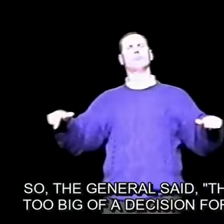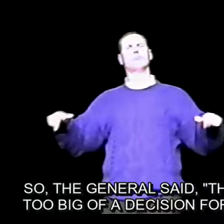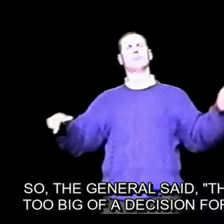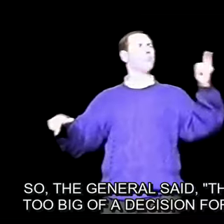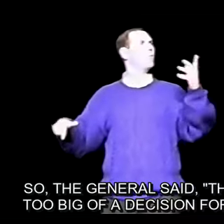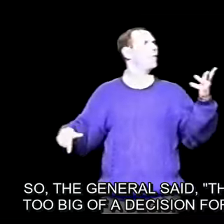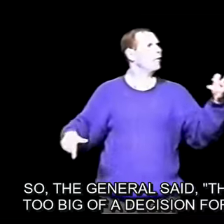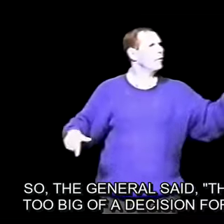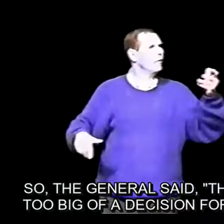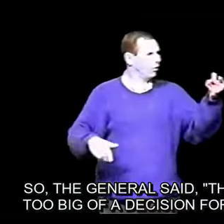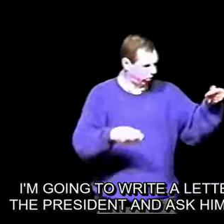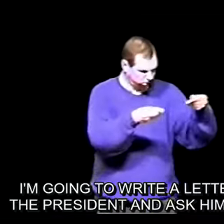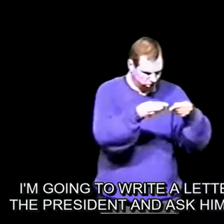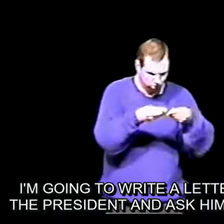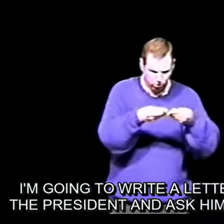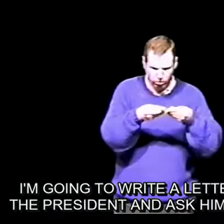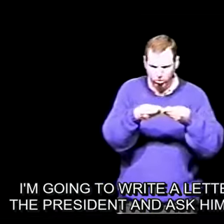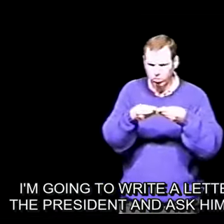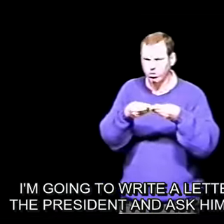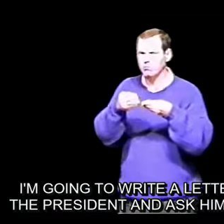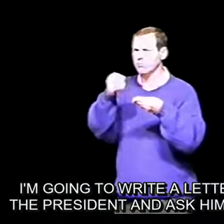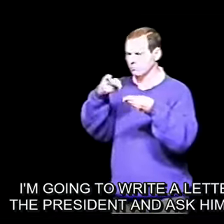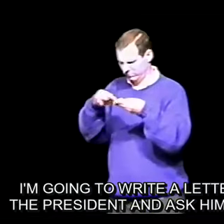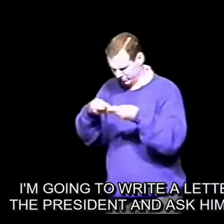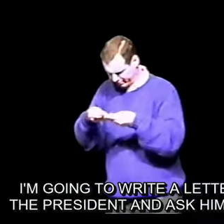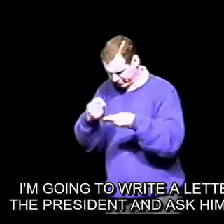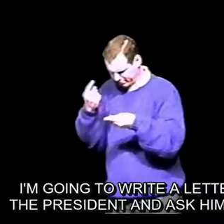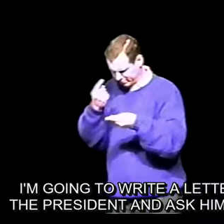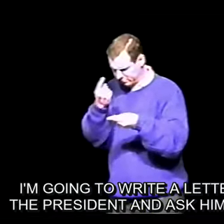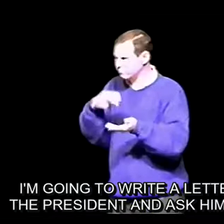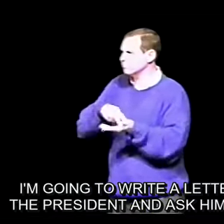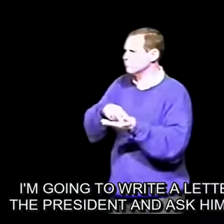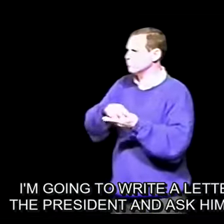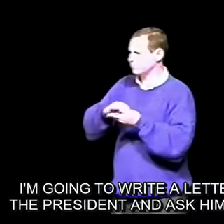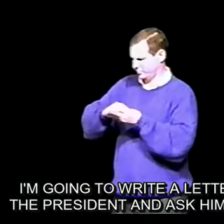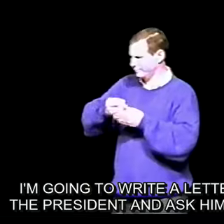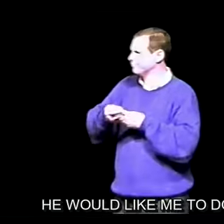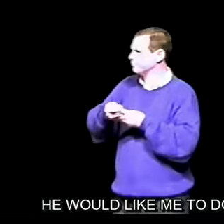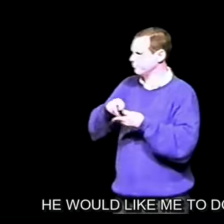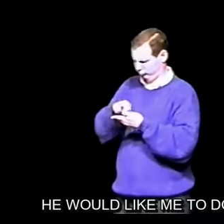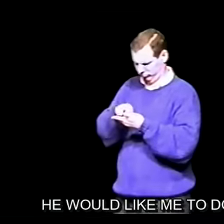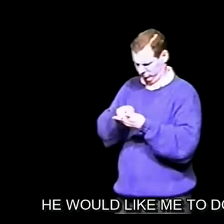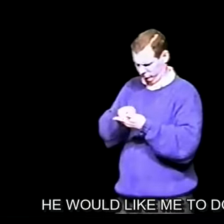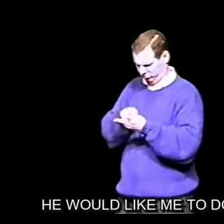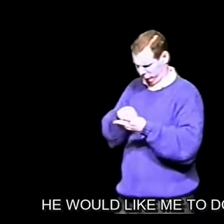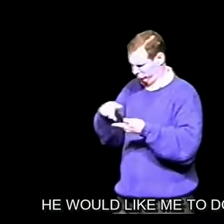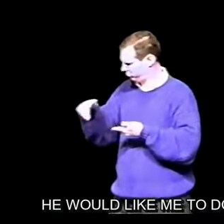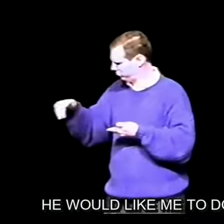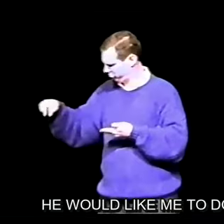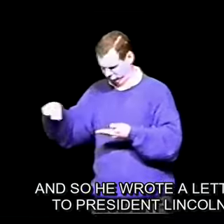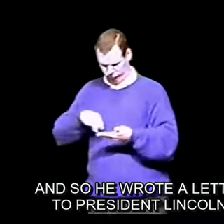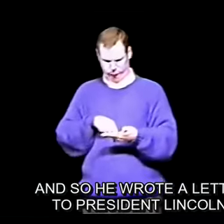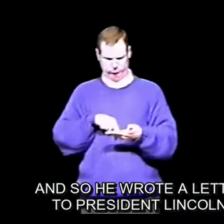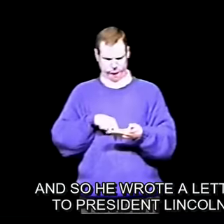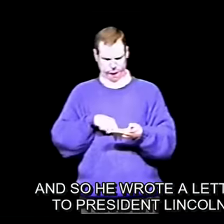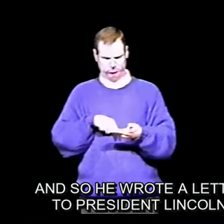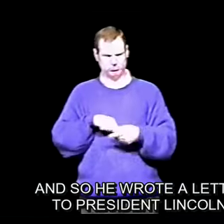to write a letter to the president and ask him what he would like me to do. And so he wrote a letter to